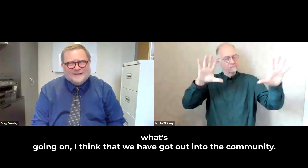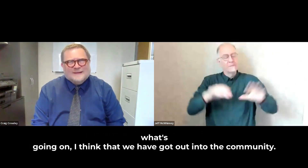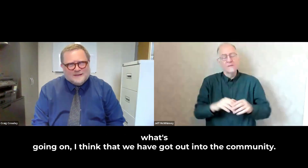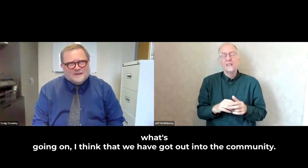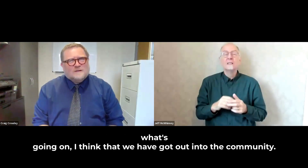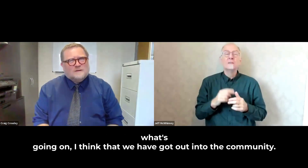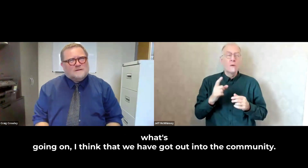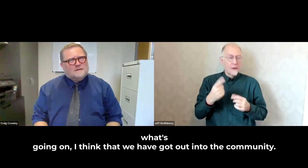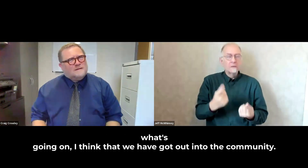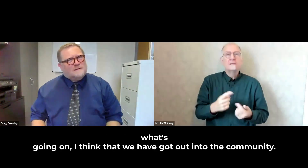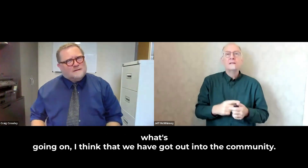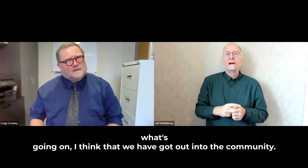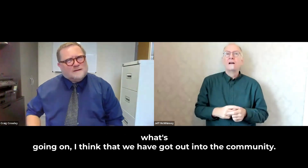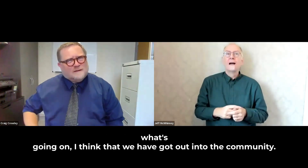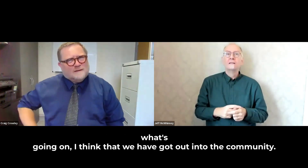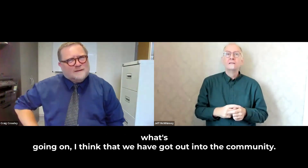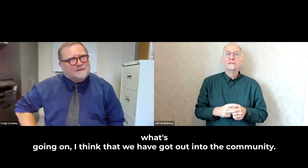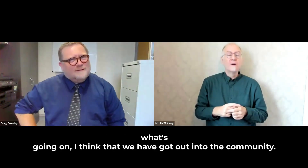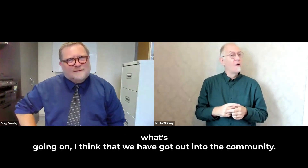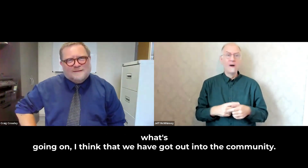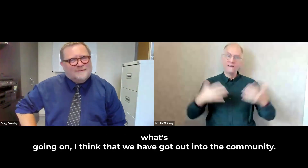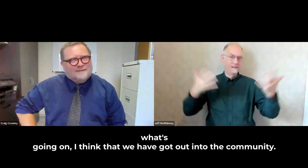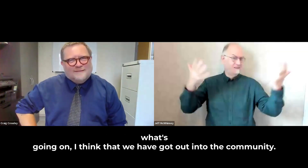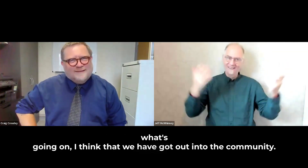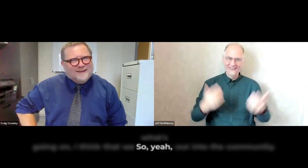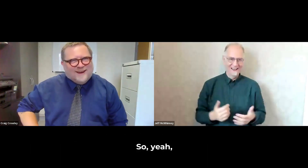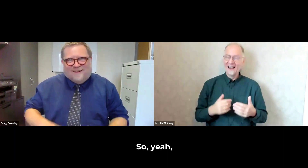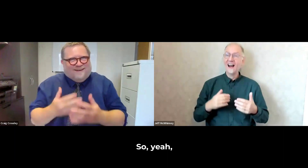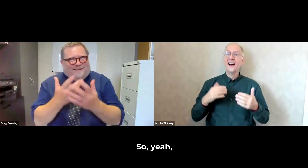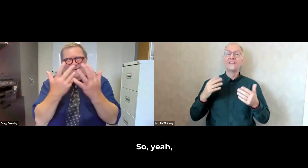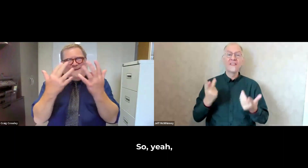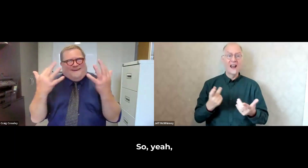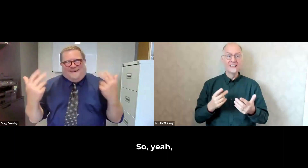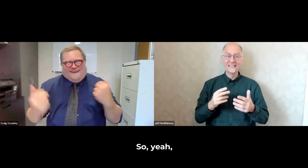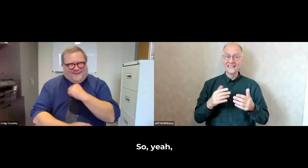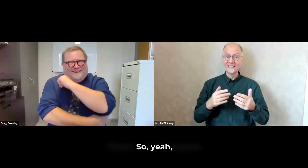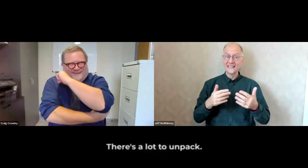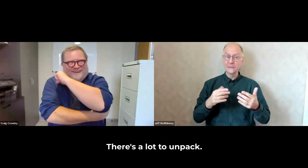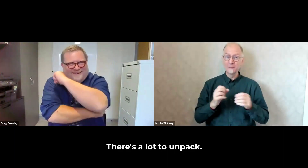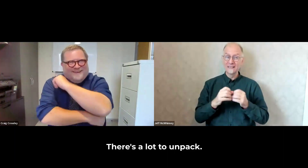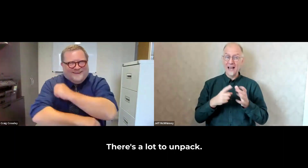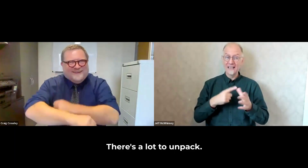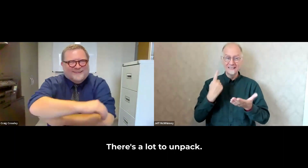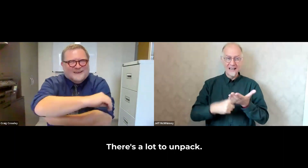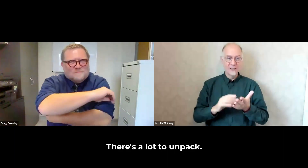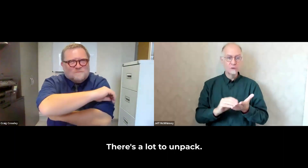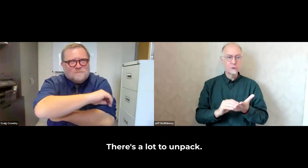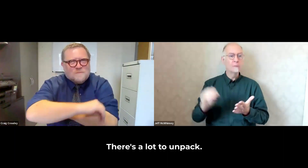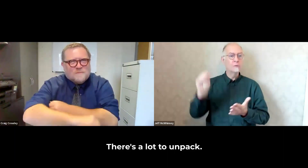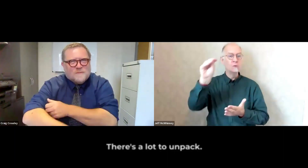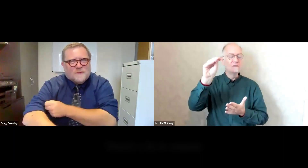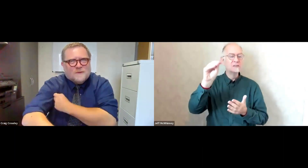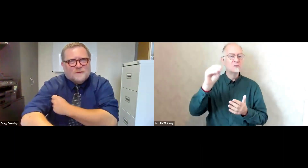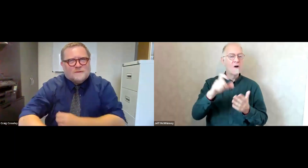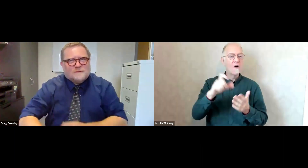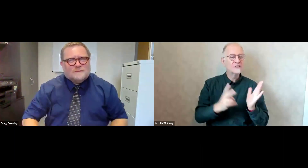I think that, we have got out into the community. So, yeah, Yeah, there's a lot to so unpack.